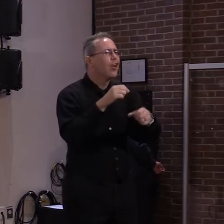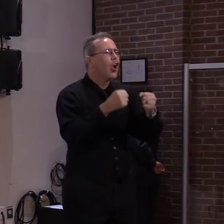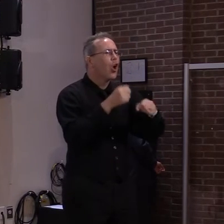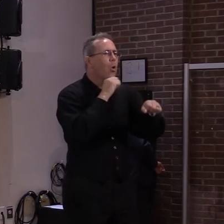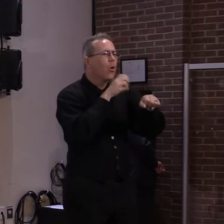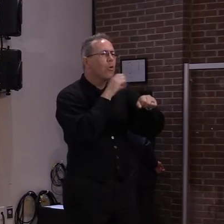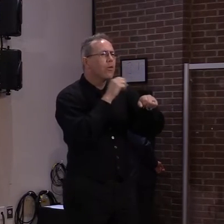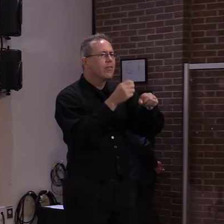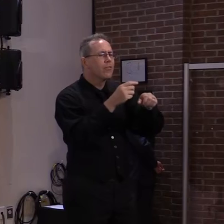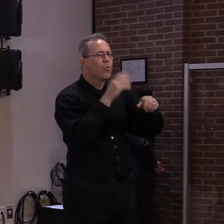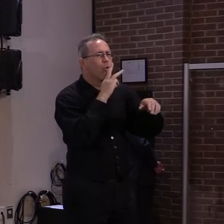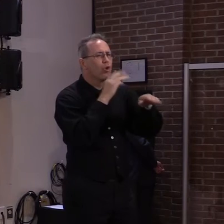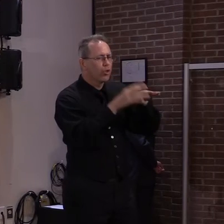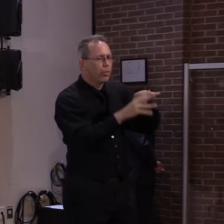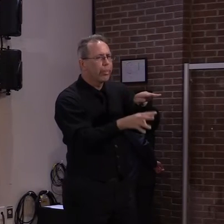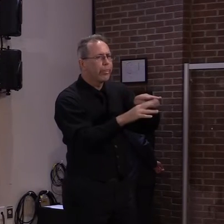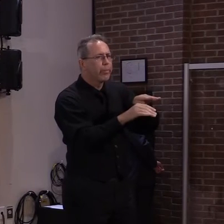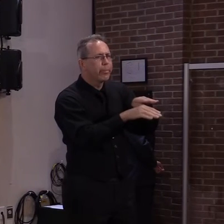Okay, very good. Thank you.